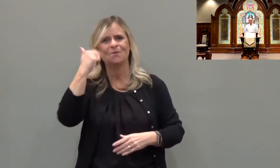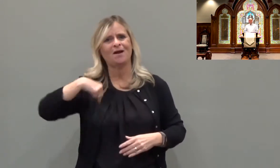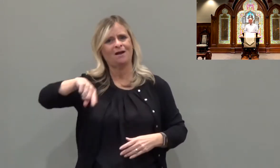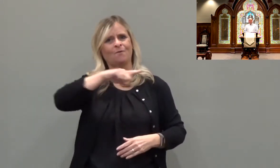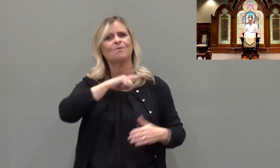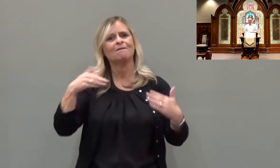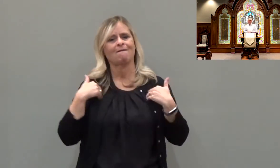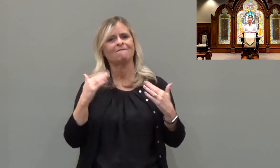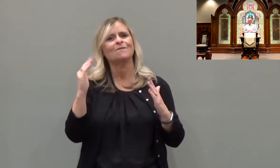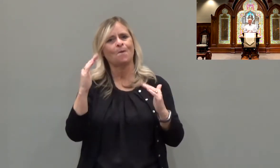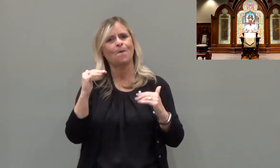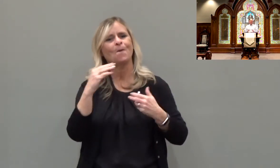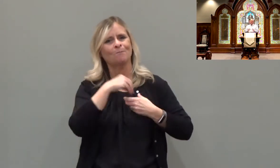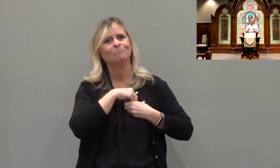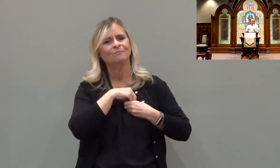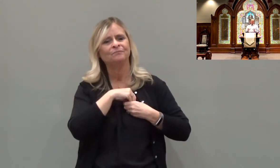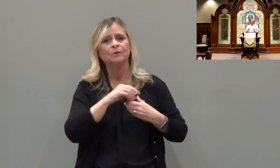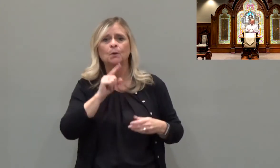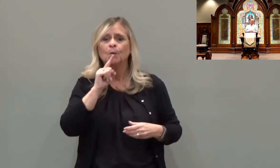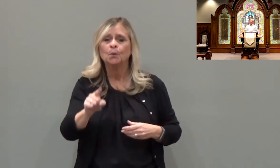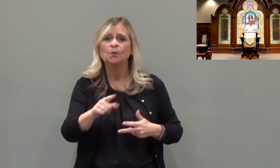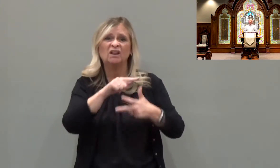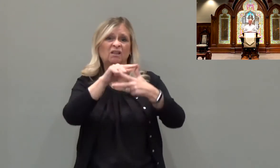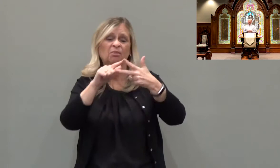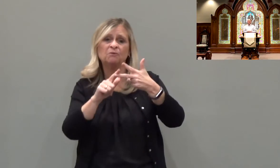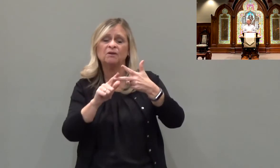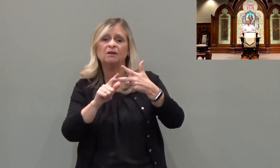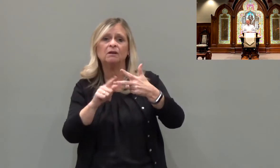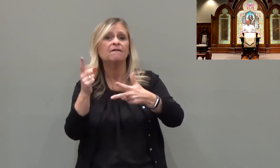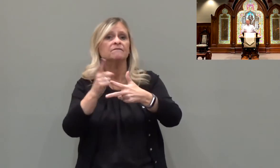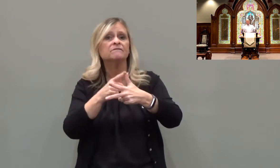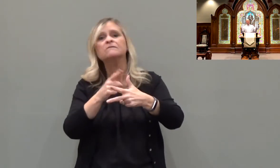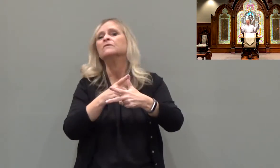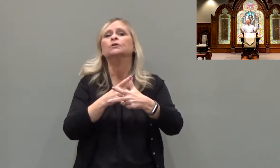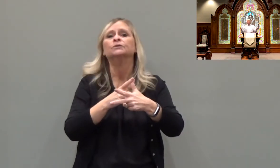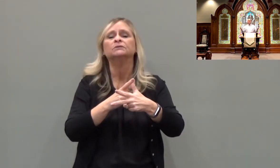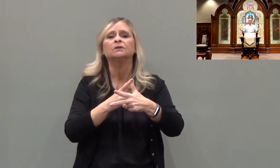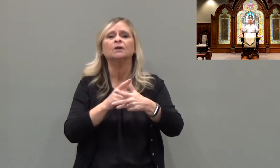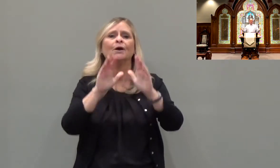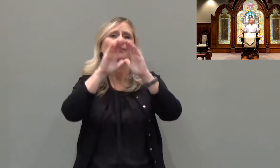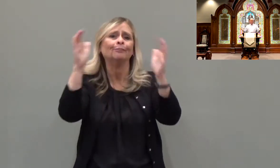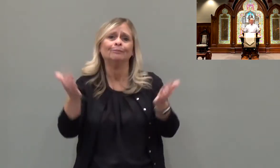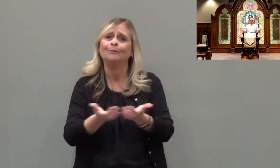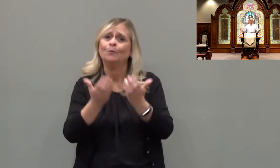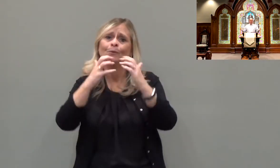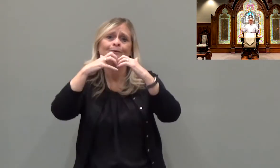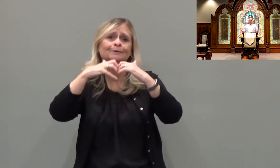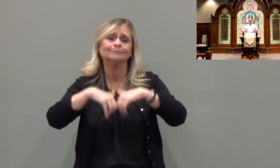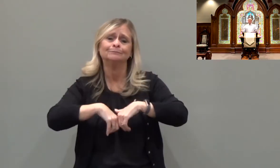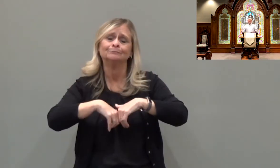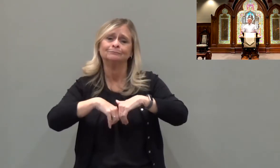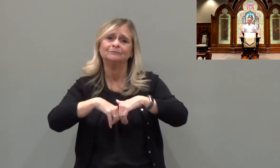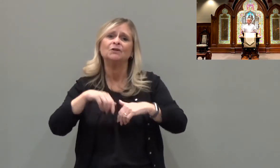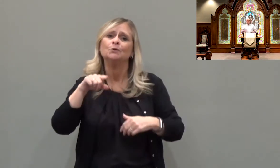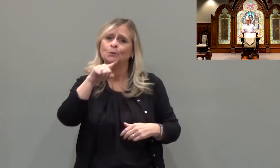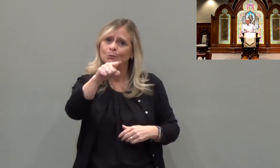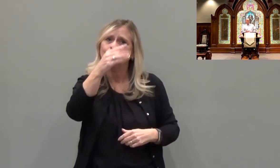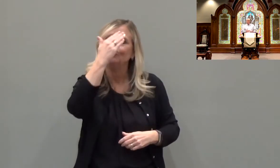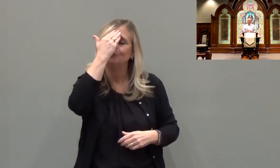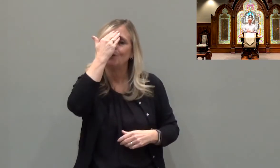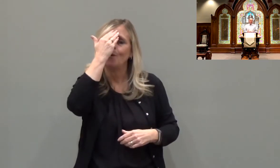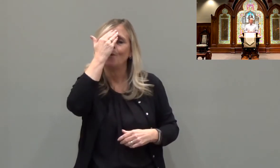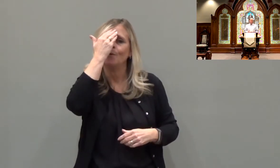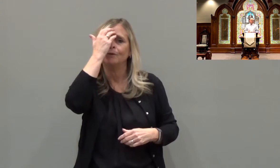hope. Really, there are only three parts to this. The first is that the world is broken. You know this